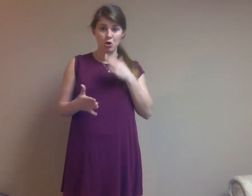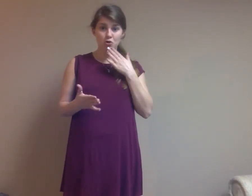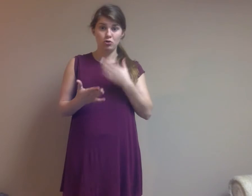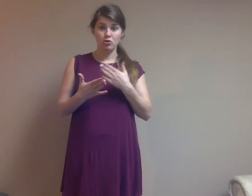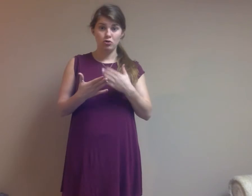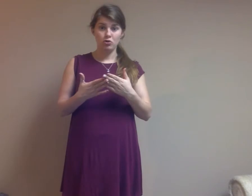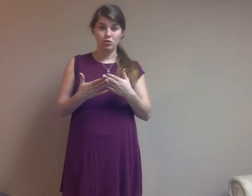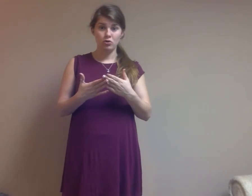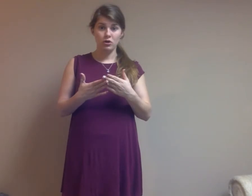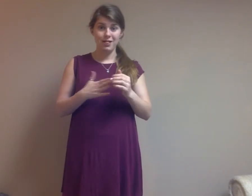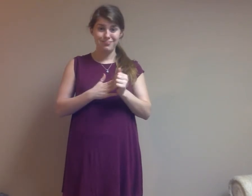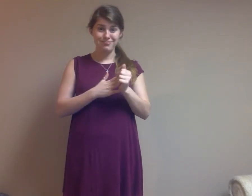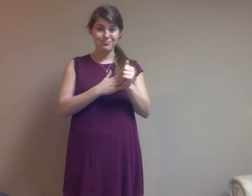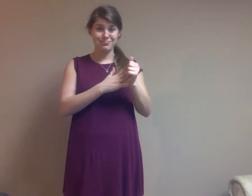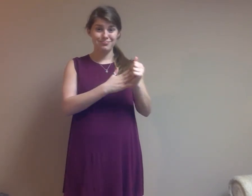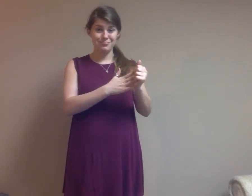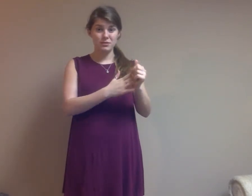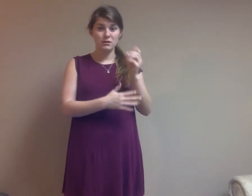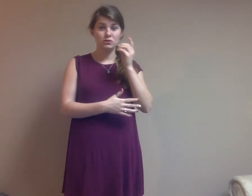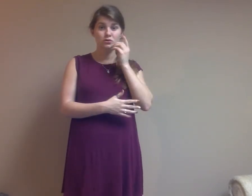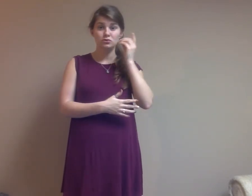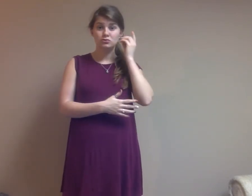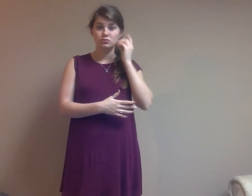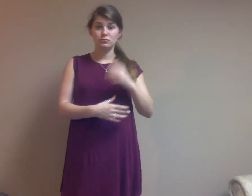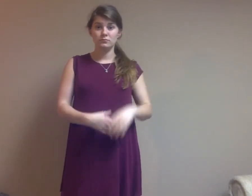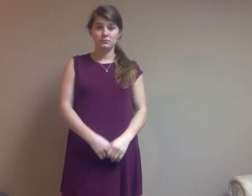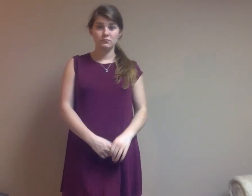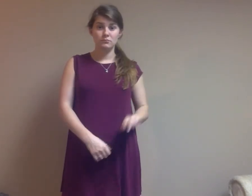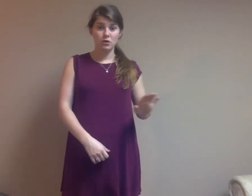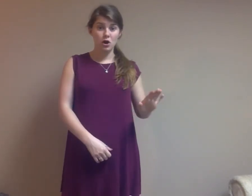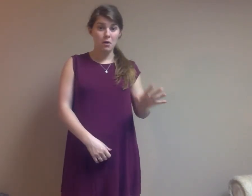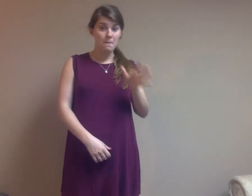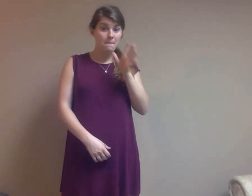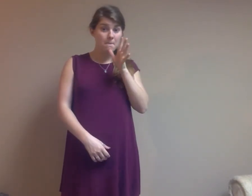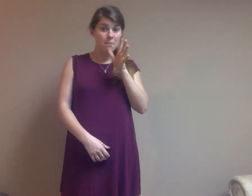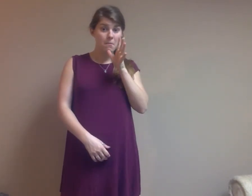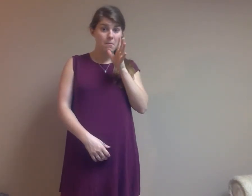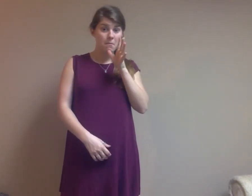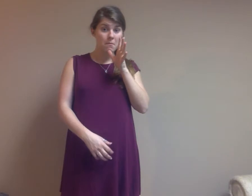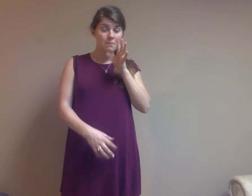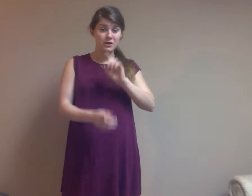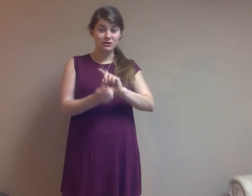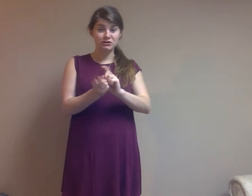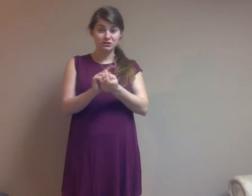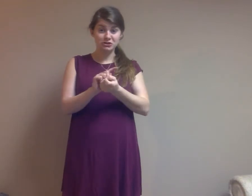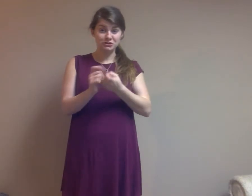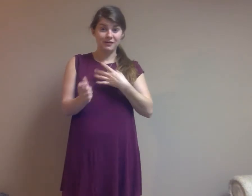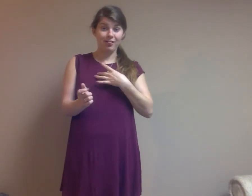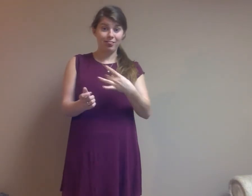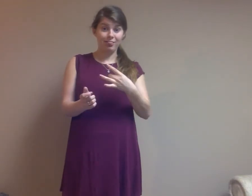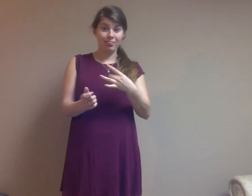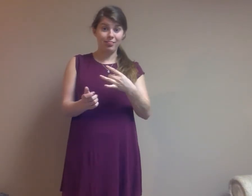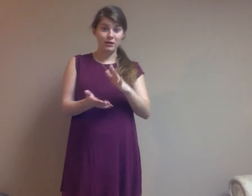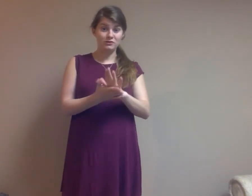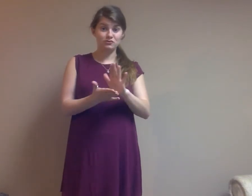to boarding. What I'm getting is really lovely time when we're appreciating each other and I'm not having the shouting at her